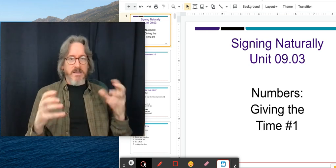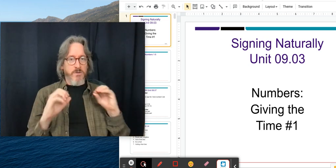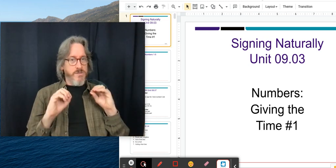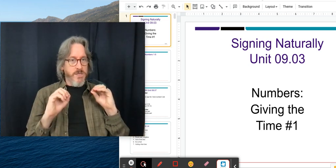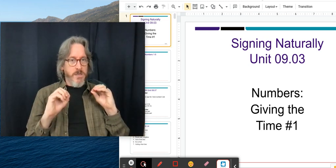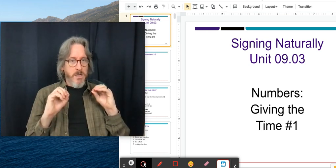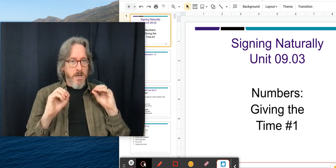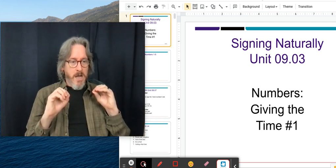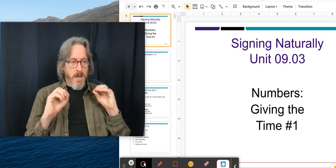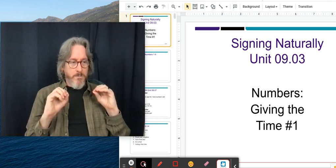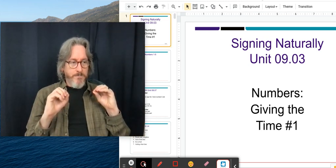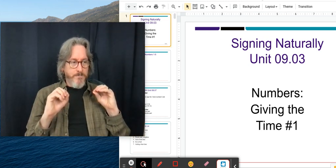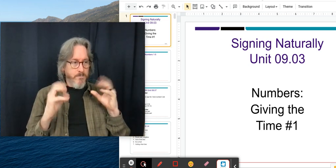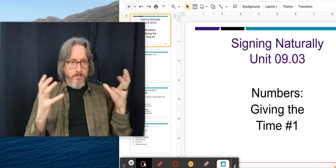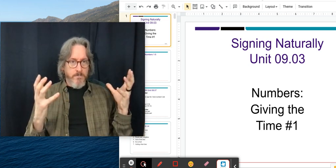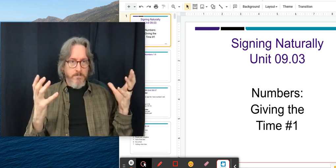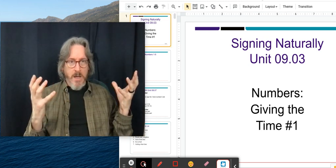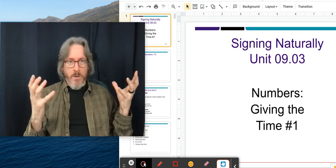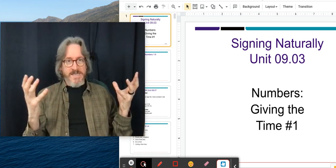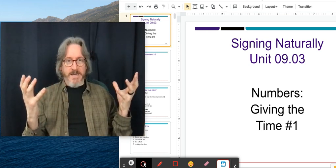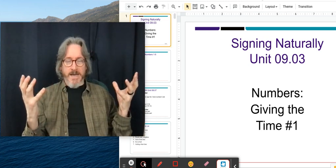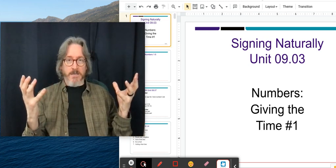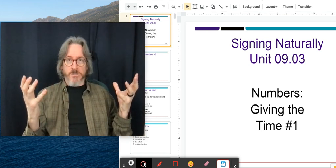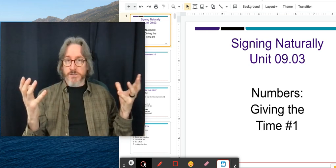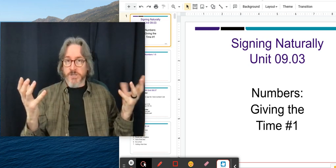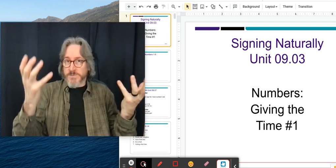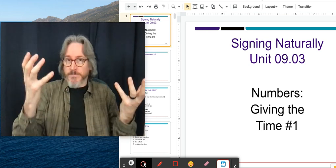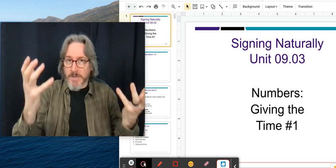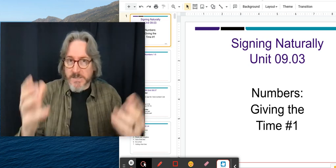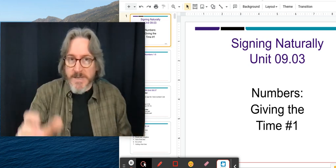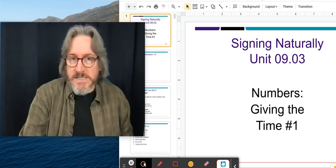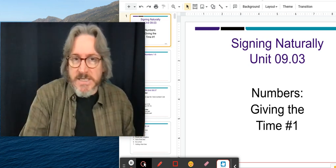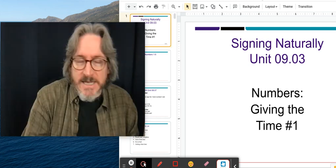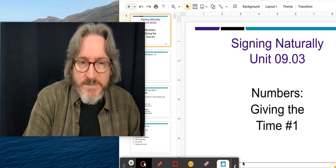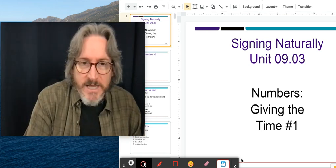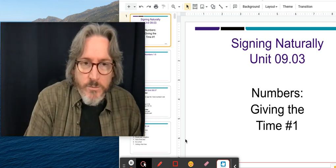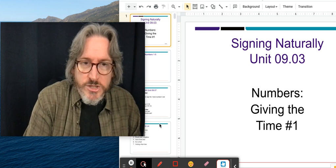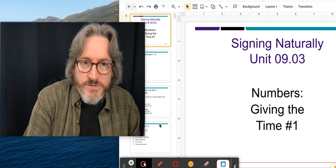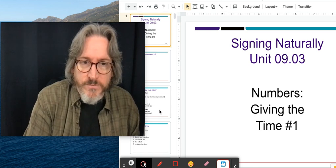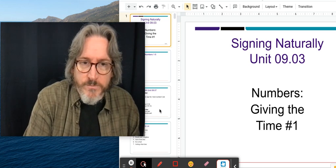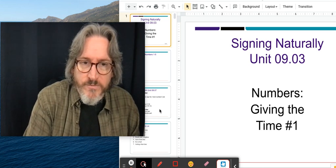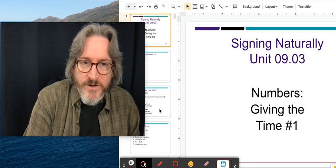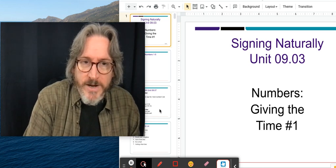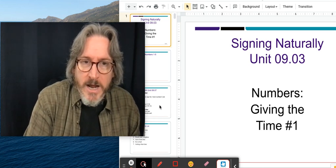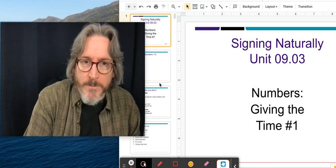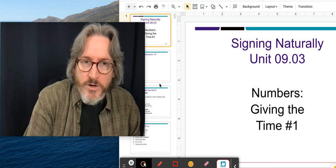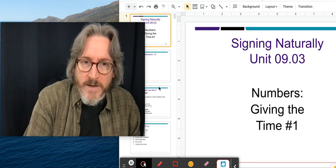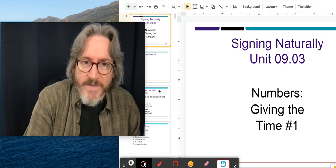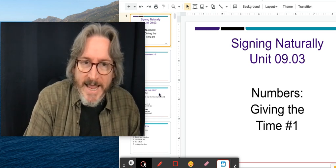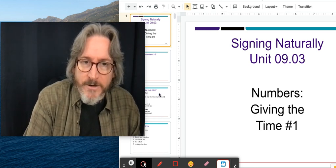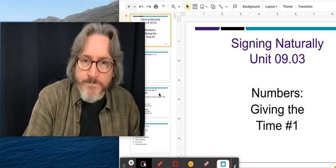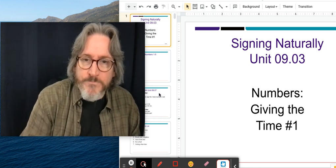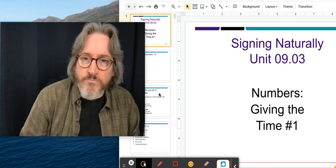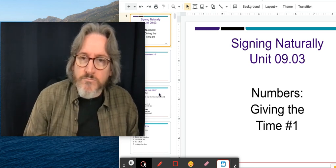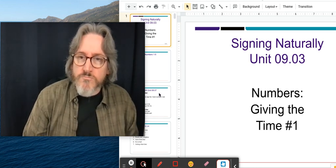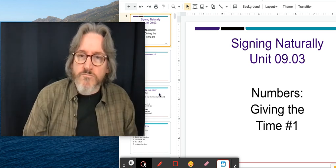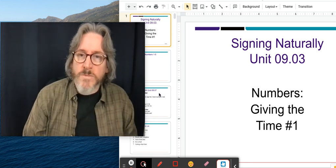it follows how we say it in English. So it's basically the same thing. We're just figuring out how to put it on the